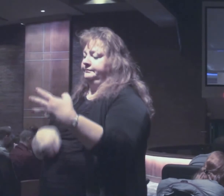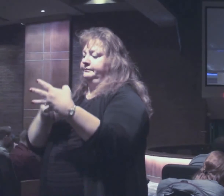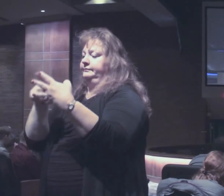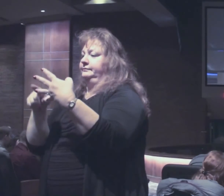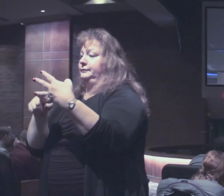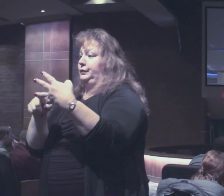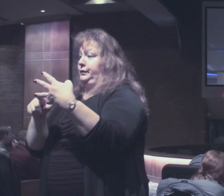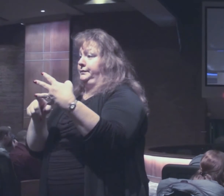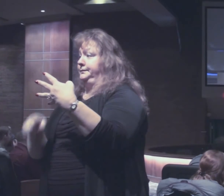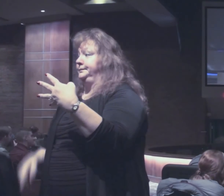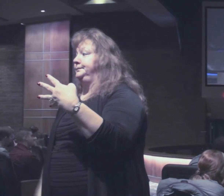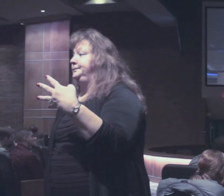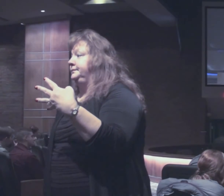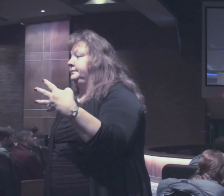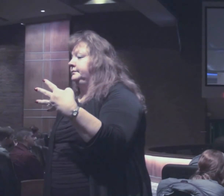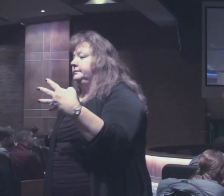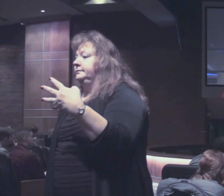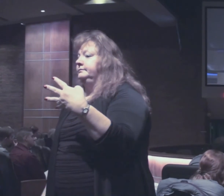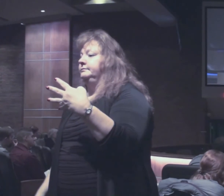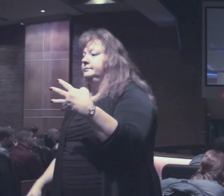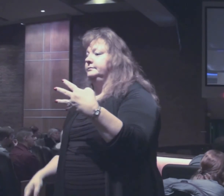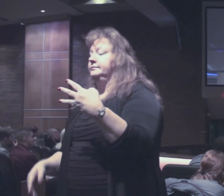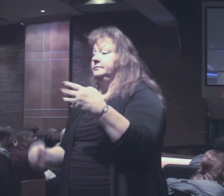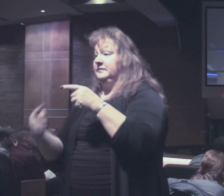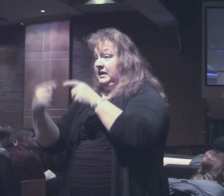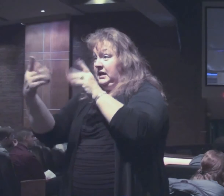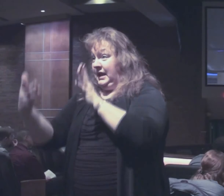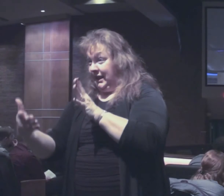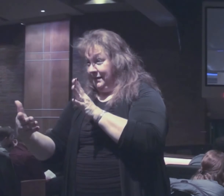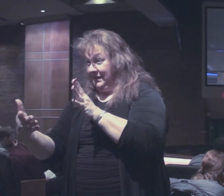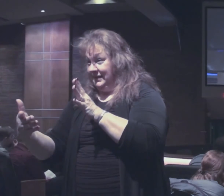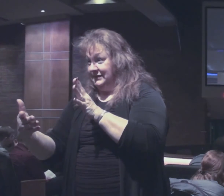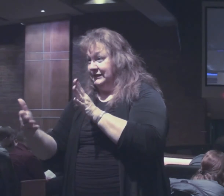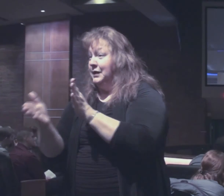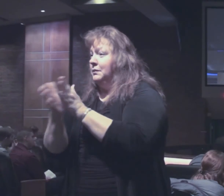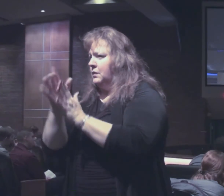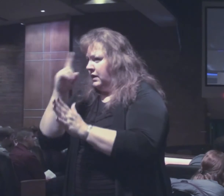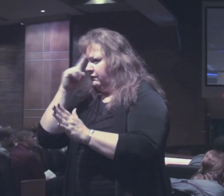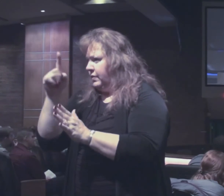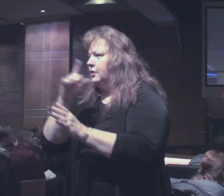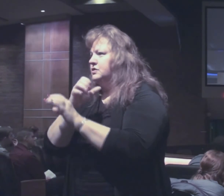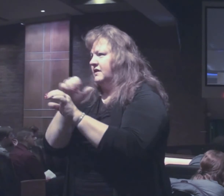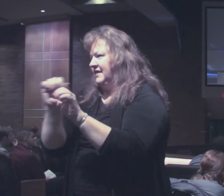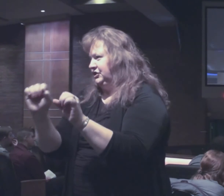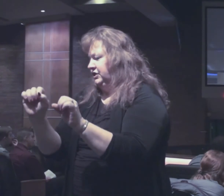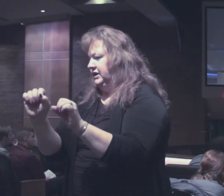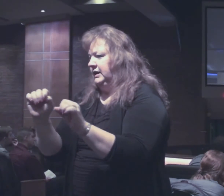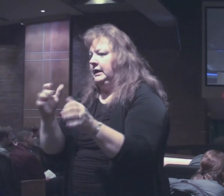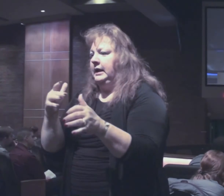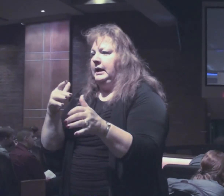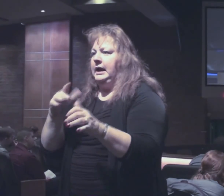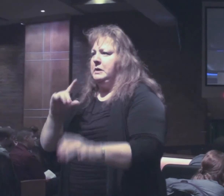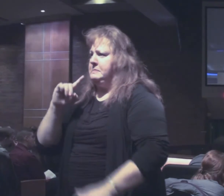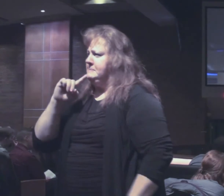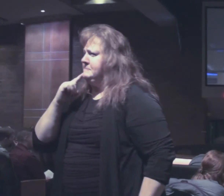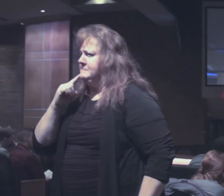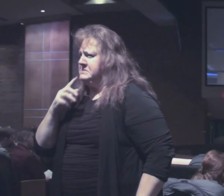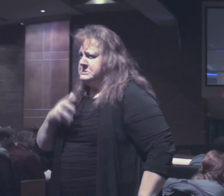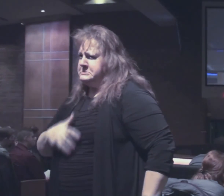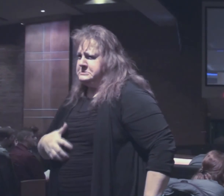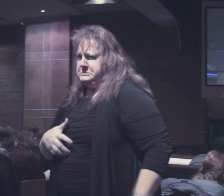Thirdly, we should call upon our enemies to turn from their sin and trust the Lord. I don't want to be driven to